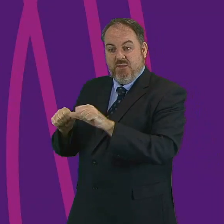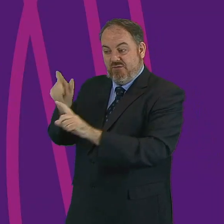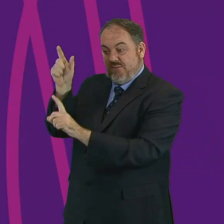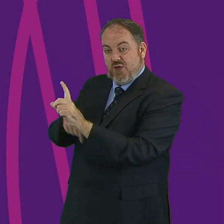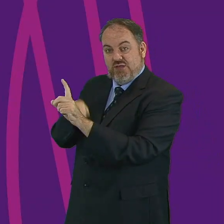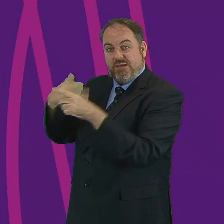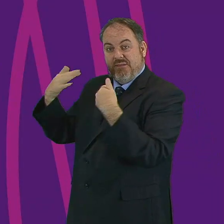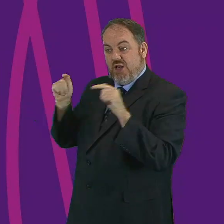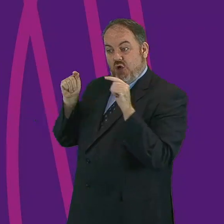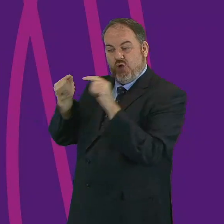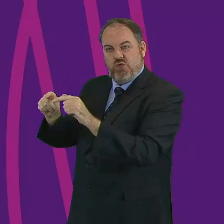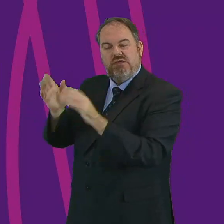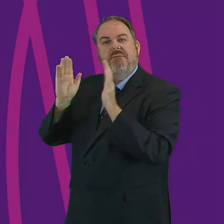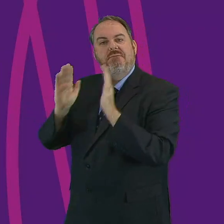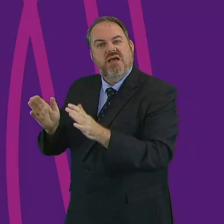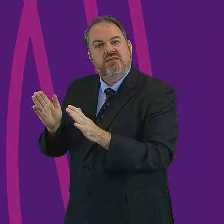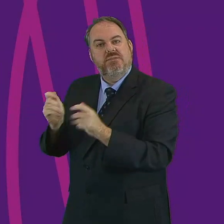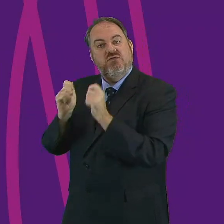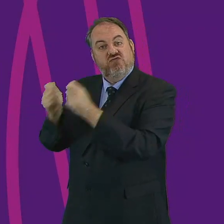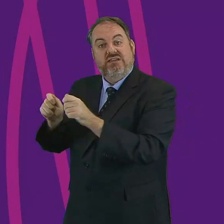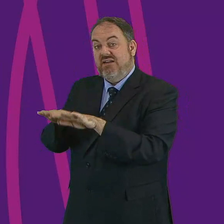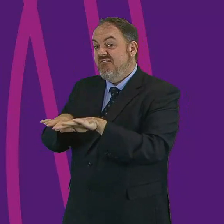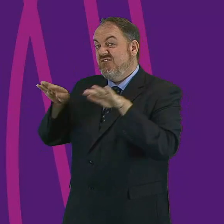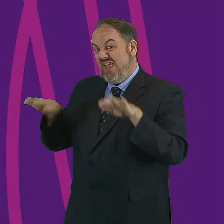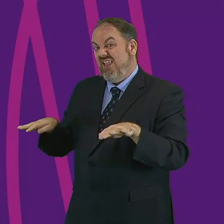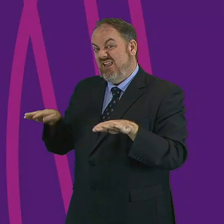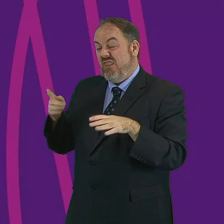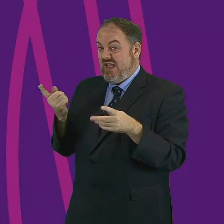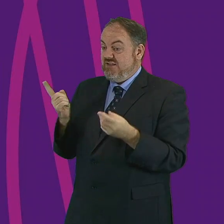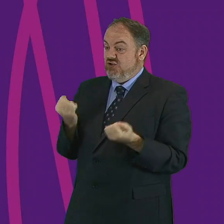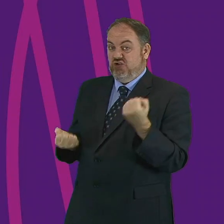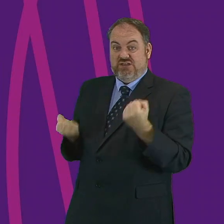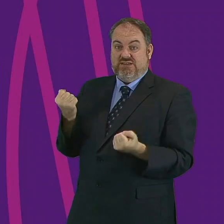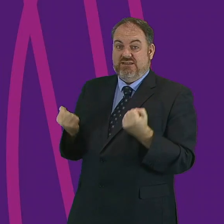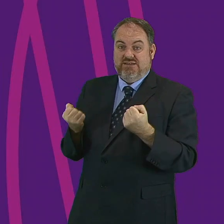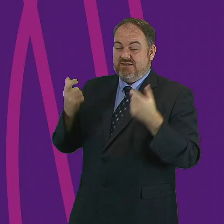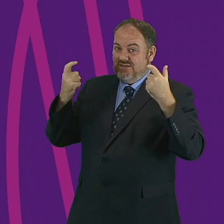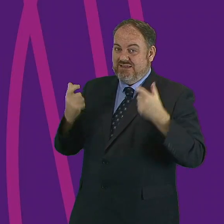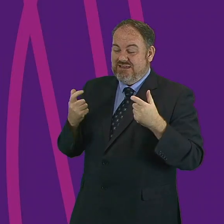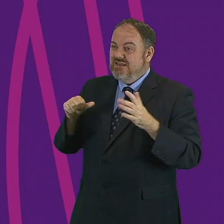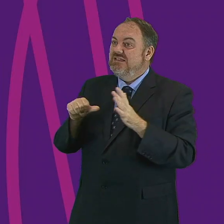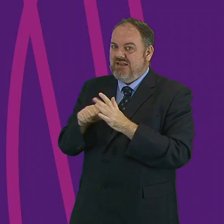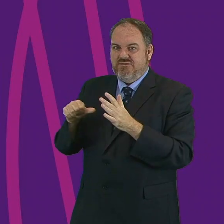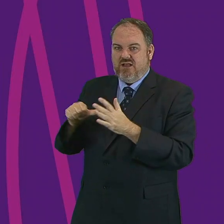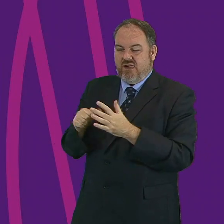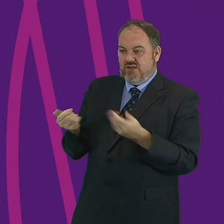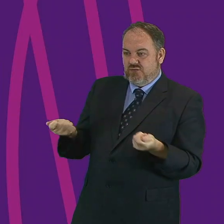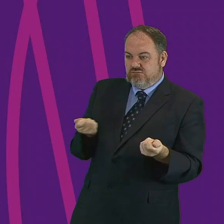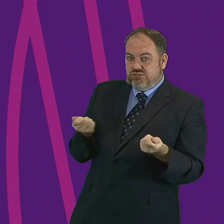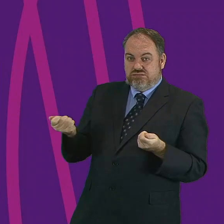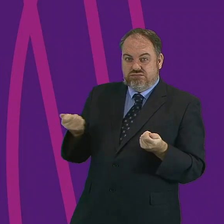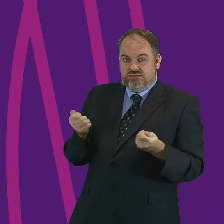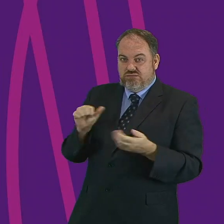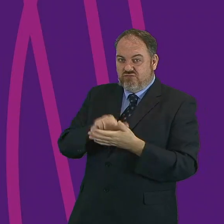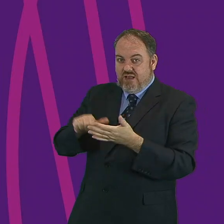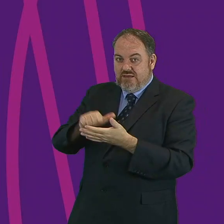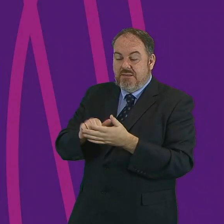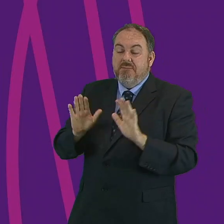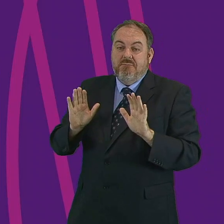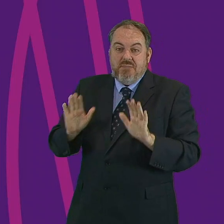a fair trial and a fair process of justice. These are often not easy issues, but ones that we take extremely